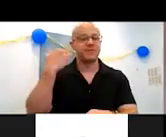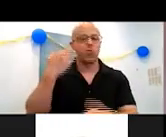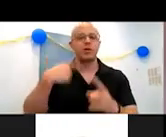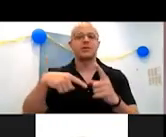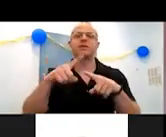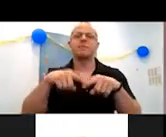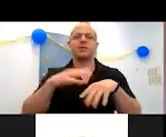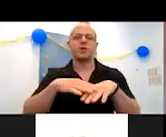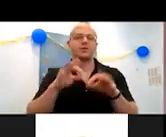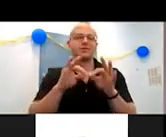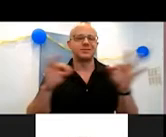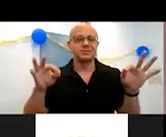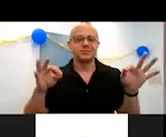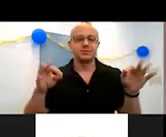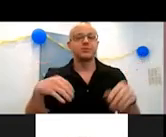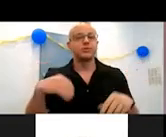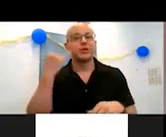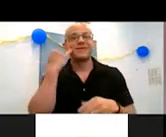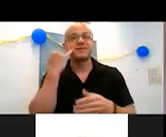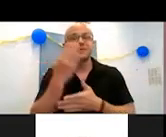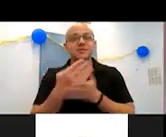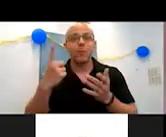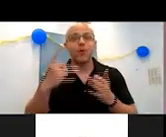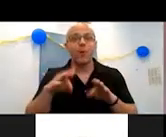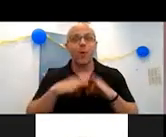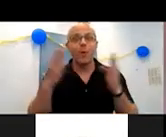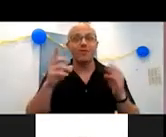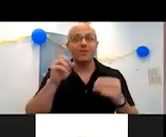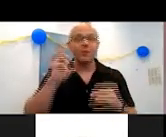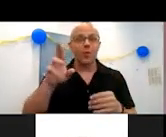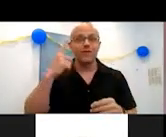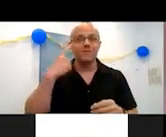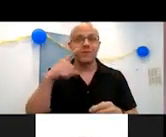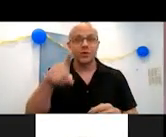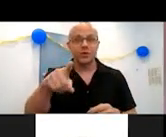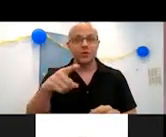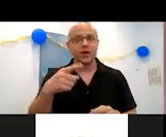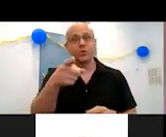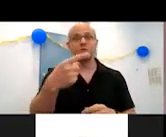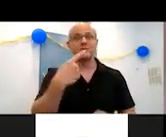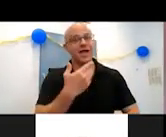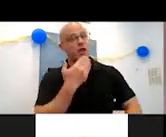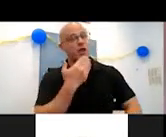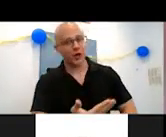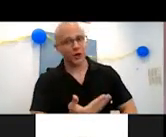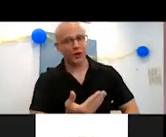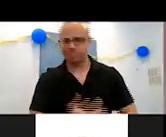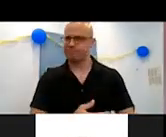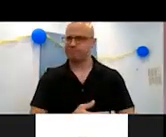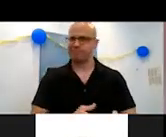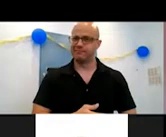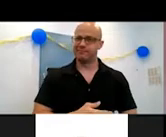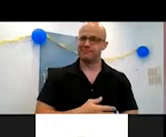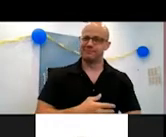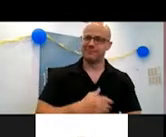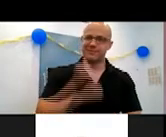and good. As I mentioned before, if someone opens the door for you and you say good, they're gonna be like,